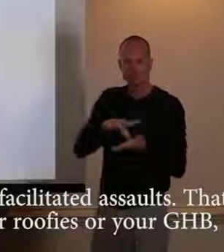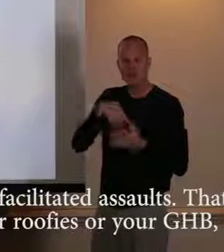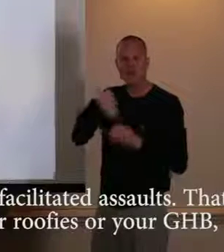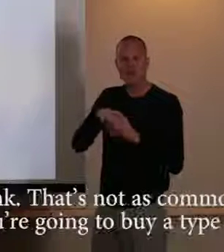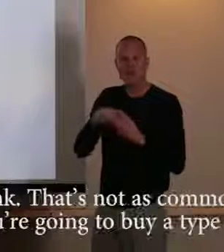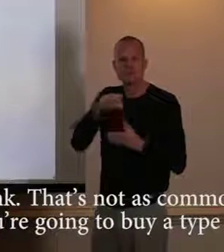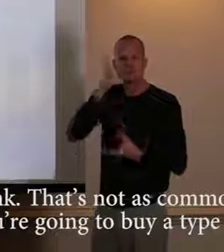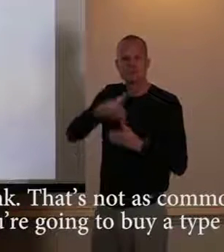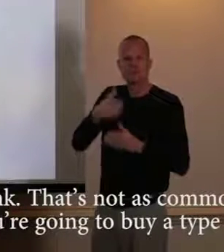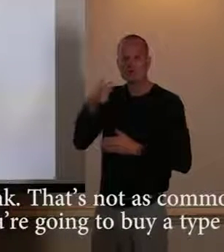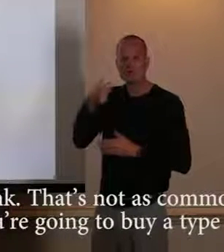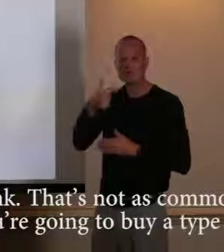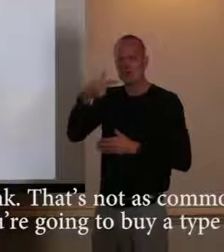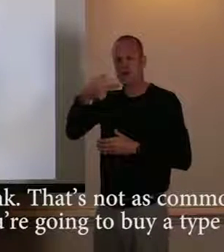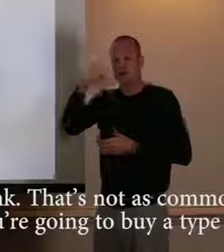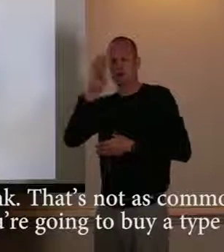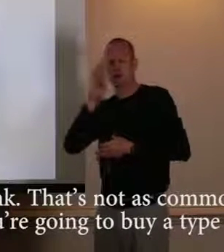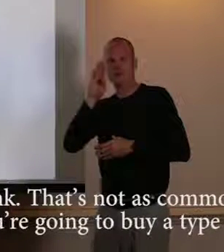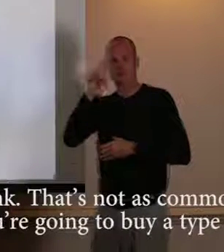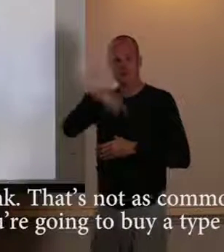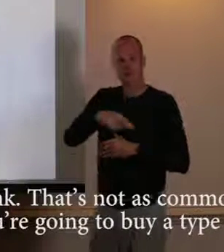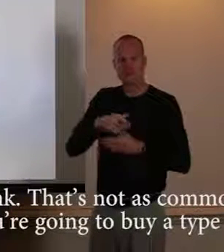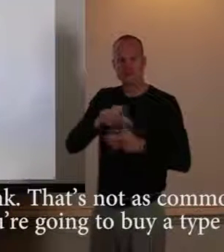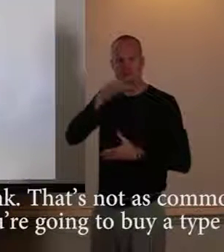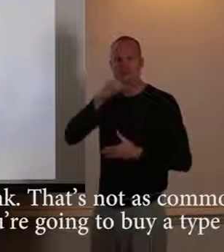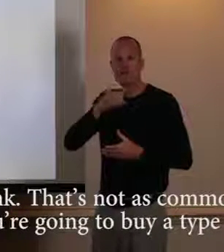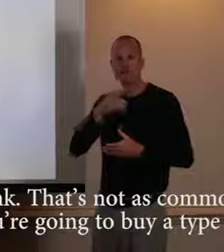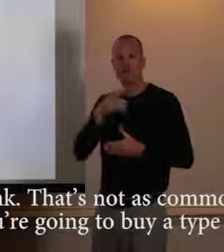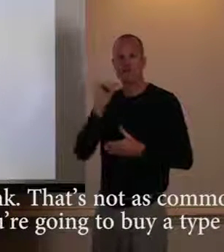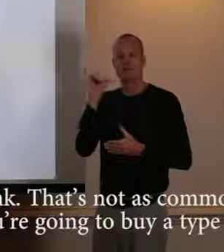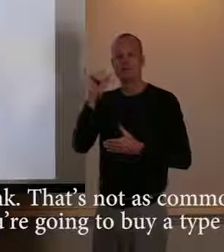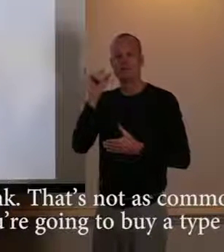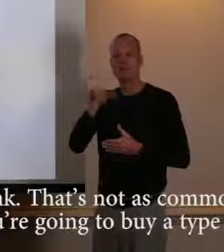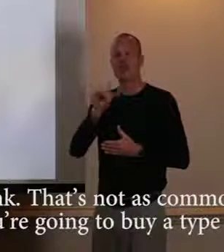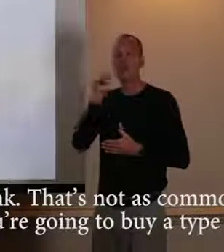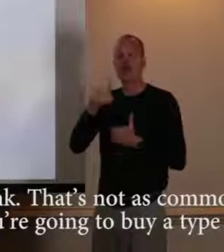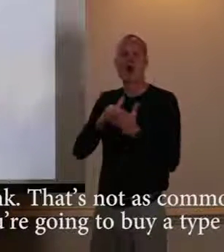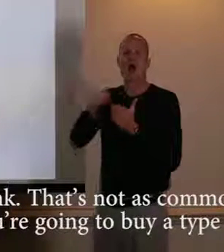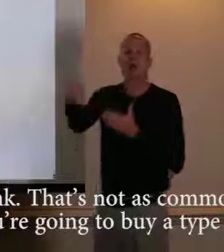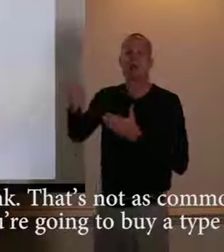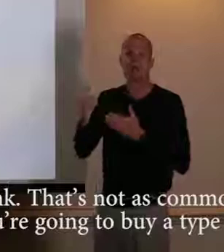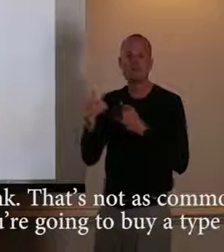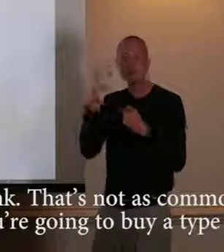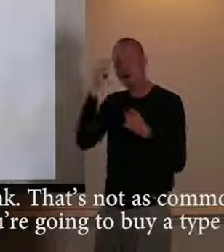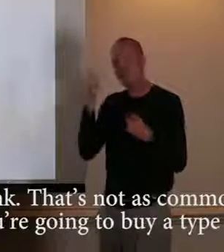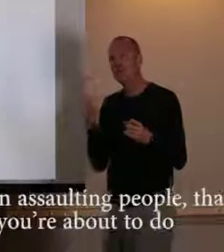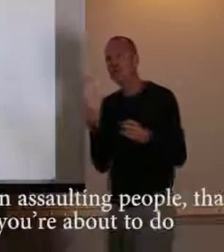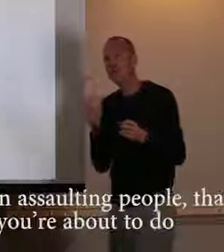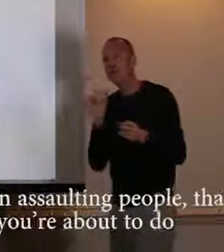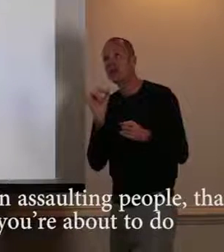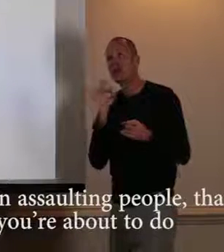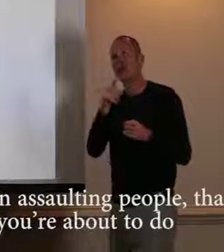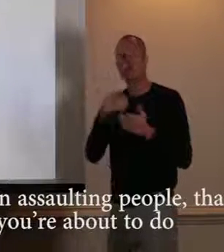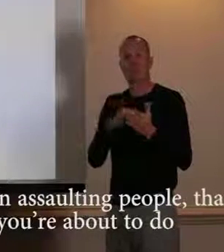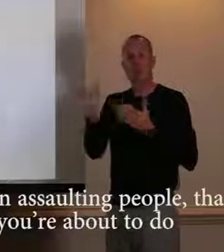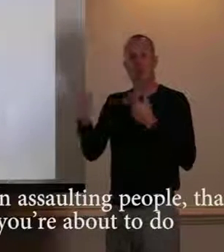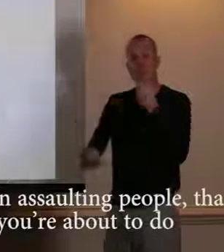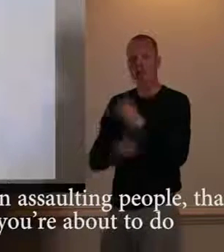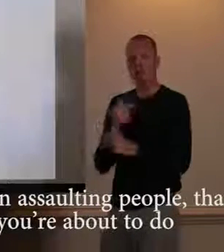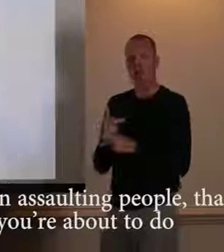GHB putting into someone's drink. That's not as common just because, if you're going to buy a type of drug that is commonly used in